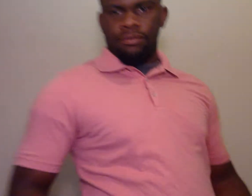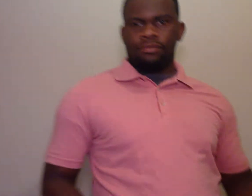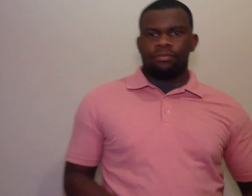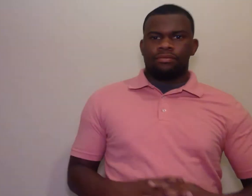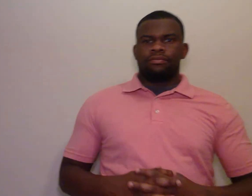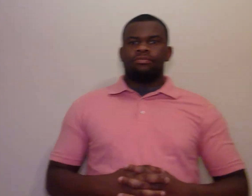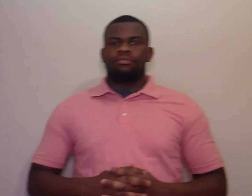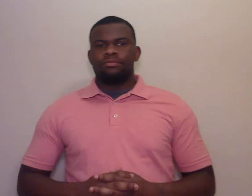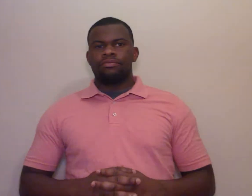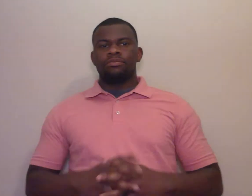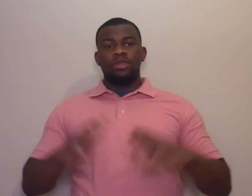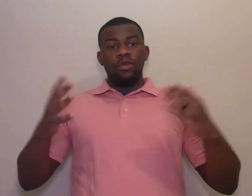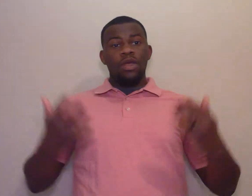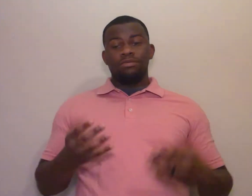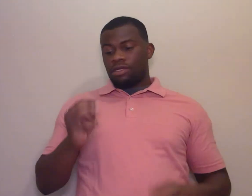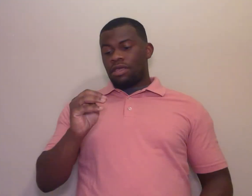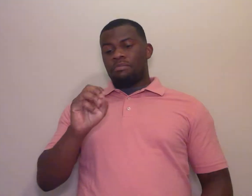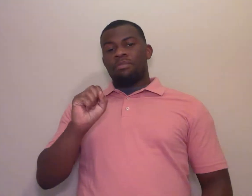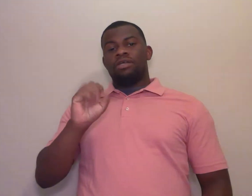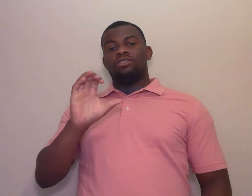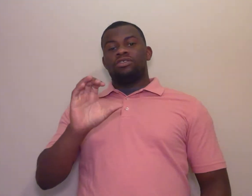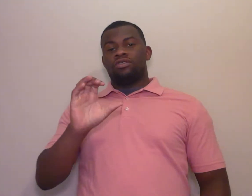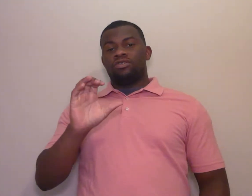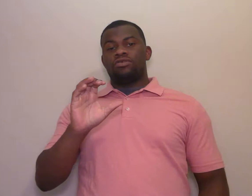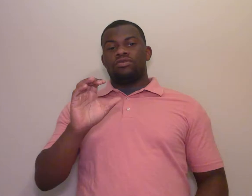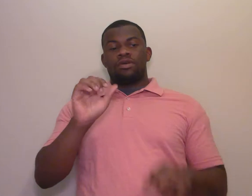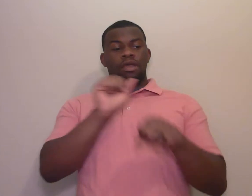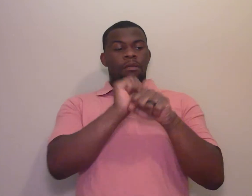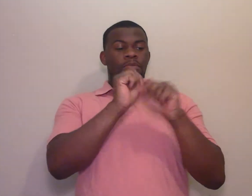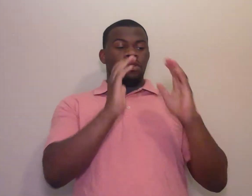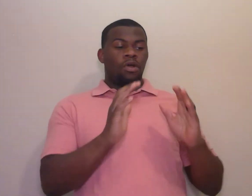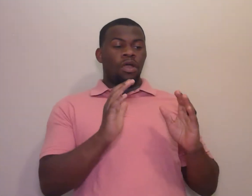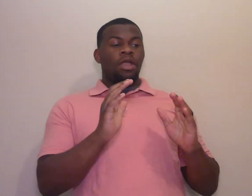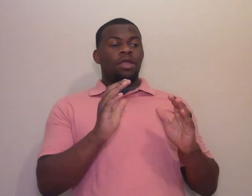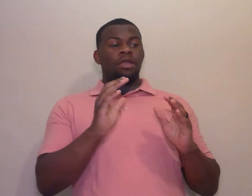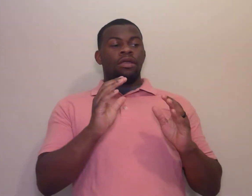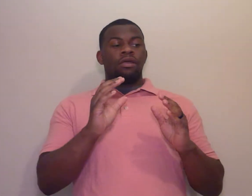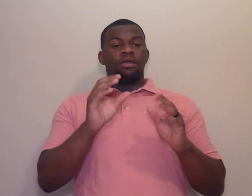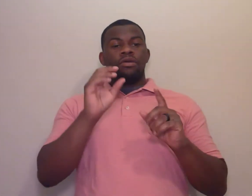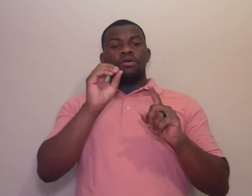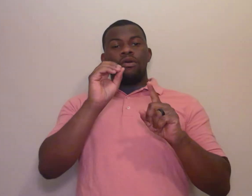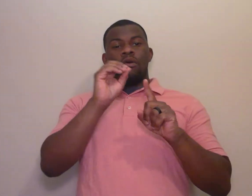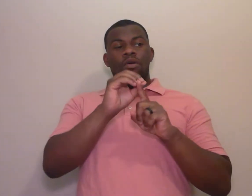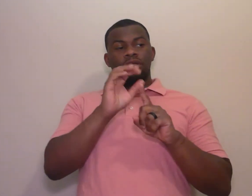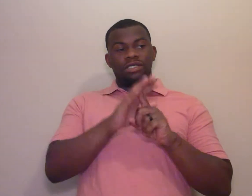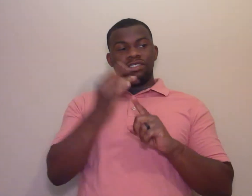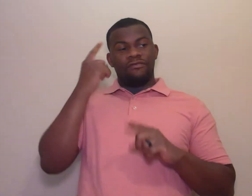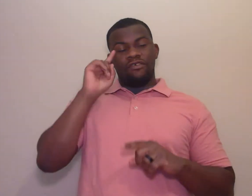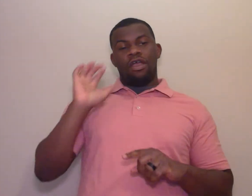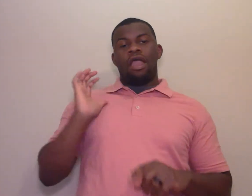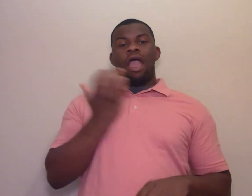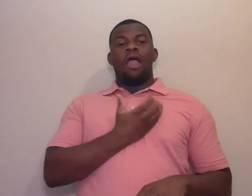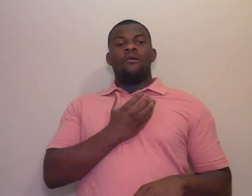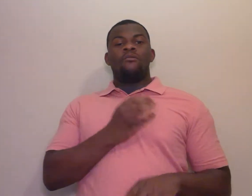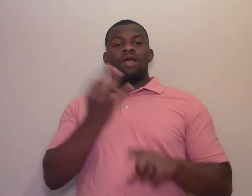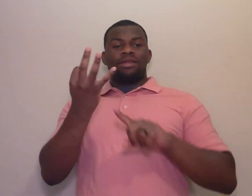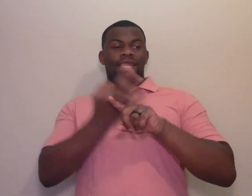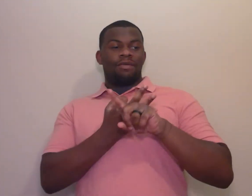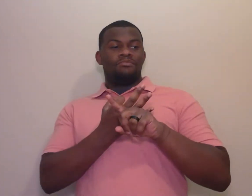Welcome to the NMSU Employee Orientation Benefits Overview for our 9-month faculty. NMSU employees get paid